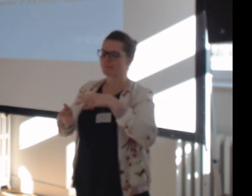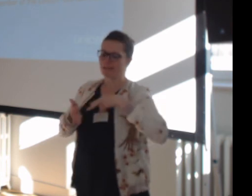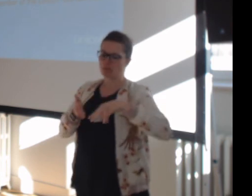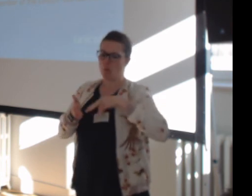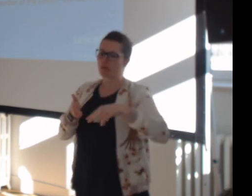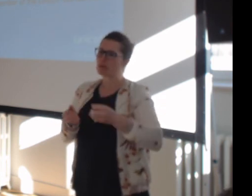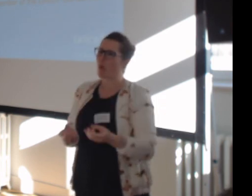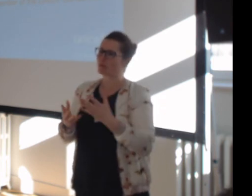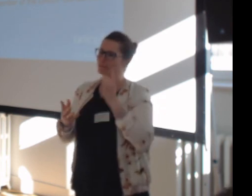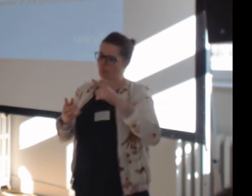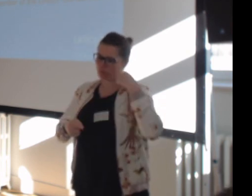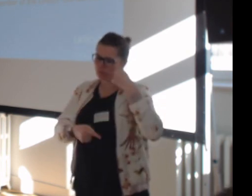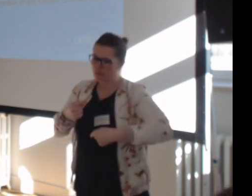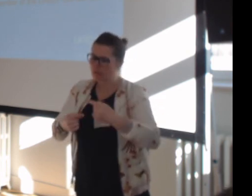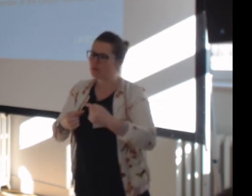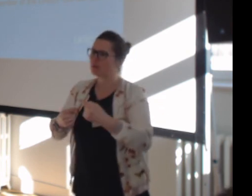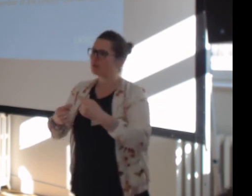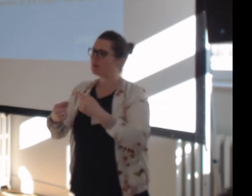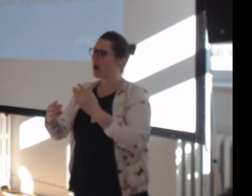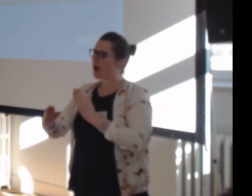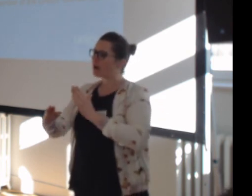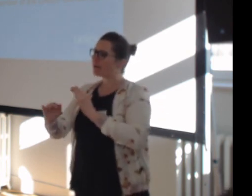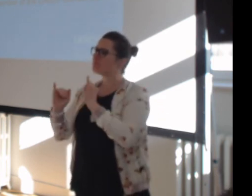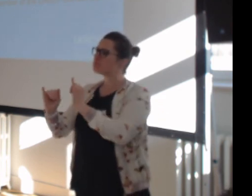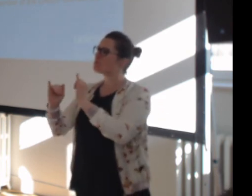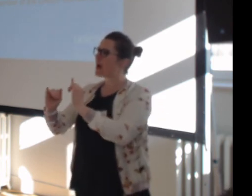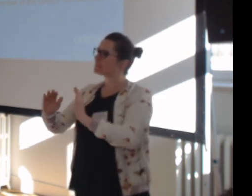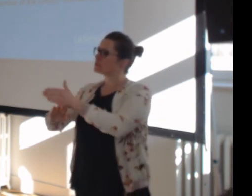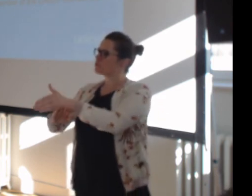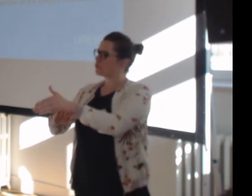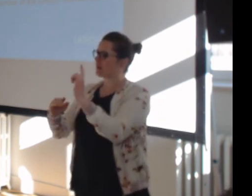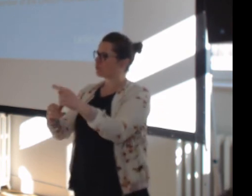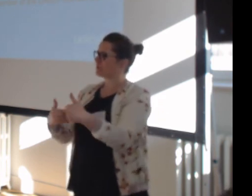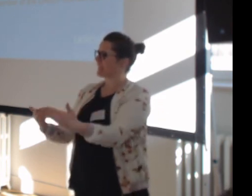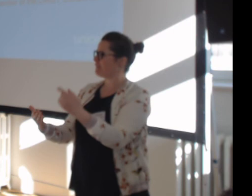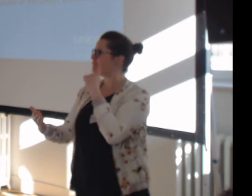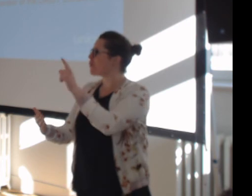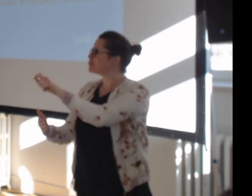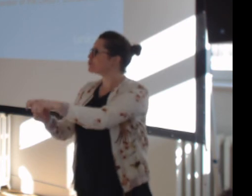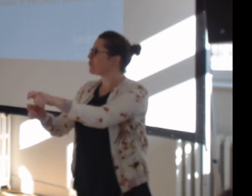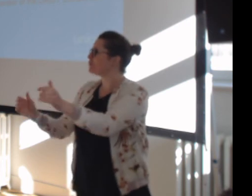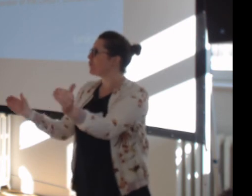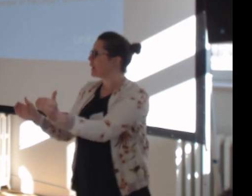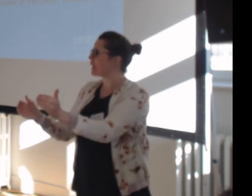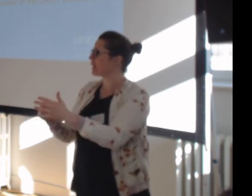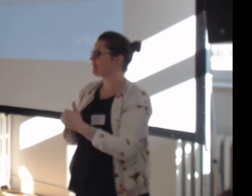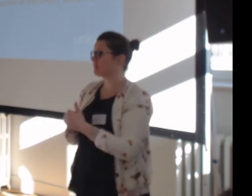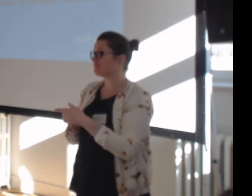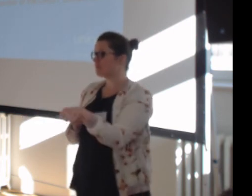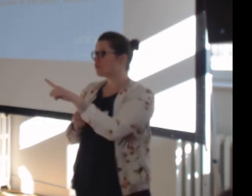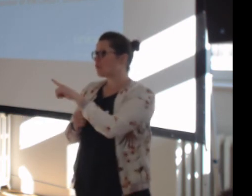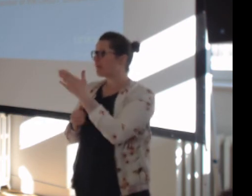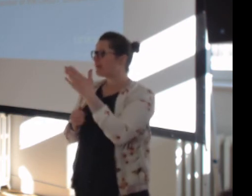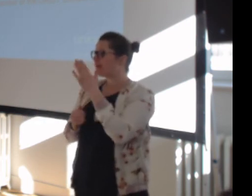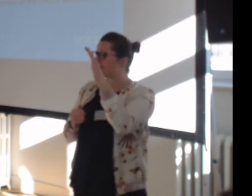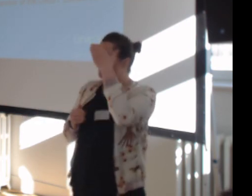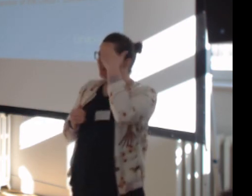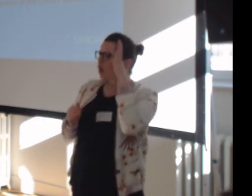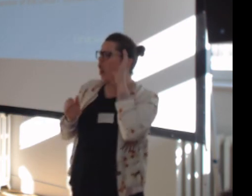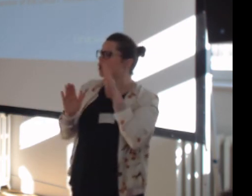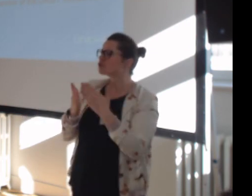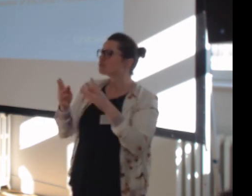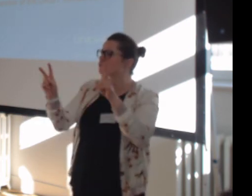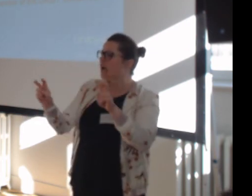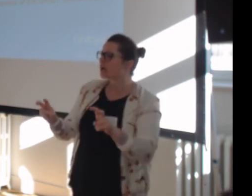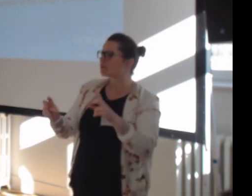technology solutions to enable access to information for people with disabilities. Many of you will know about DAISY titles as being